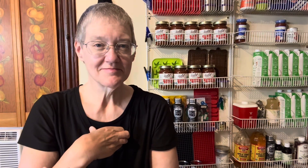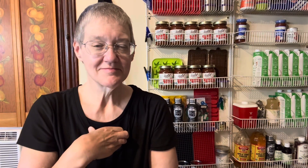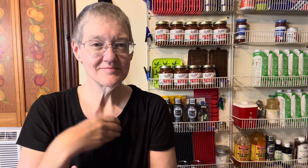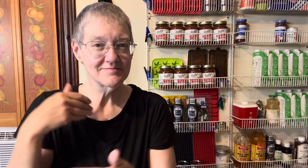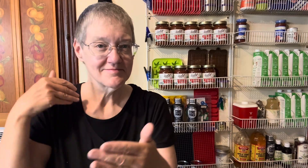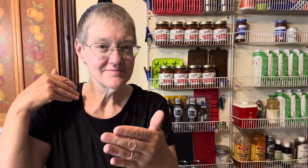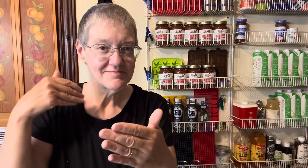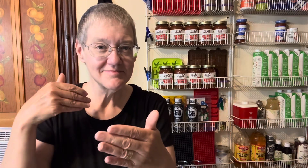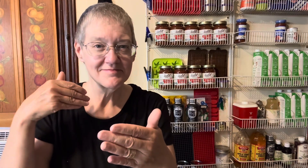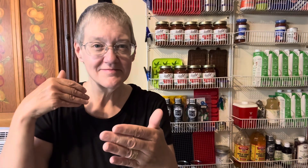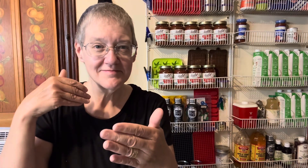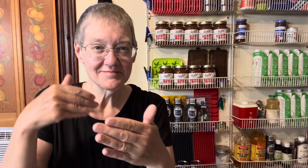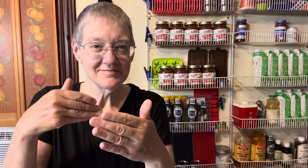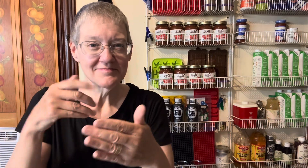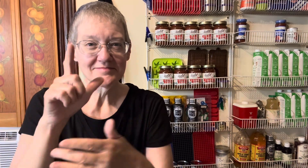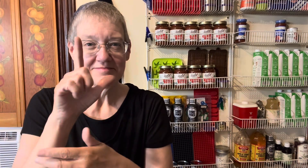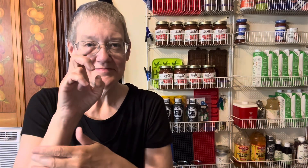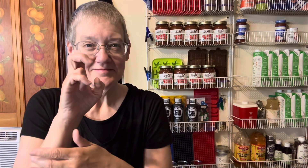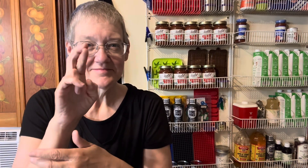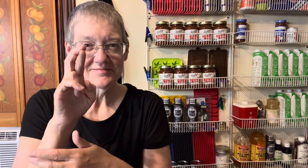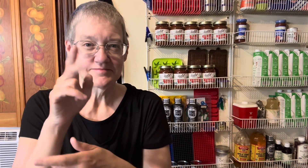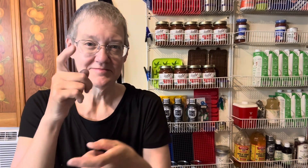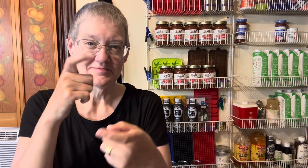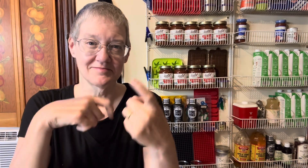we approach this liver transplant surgery.